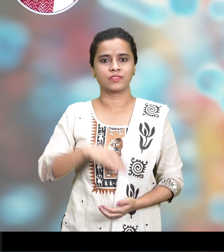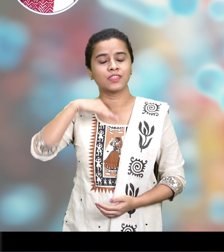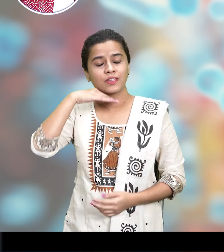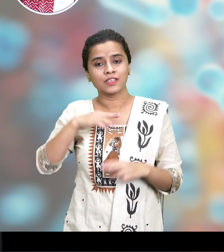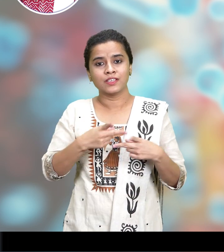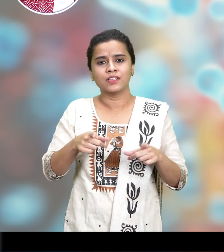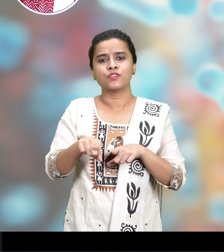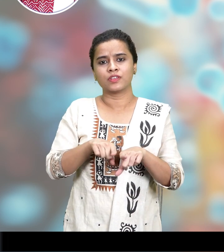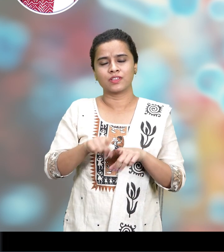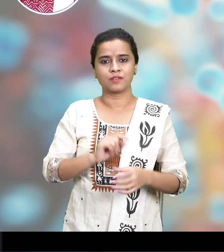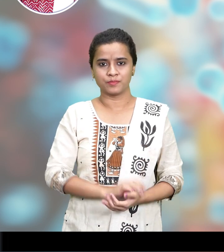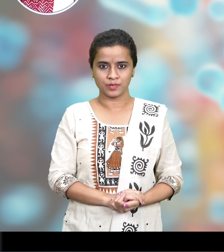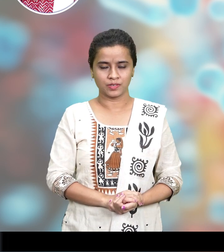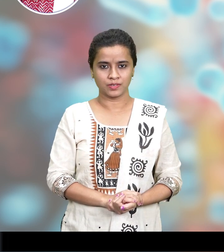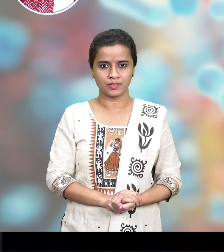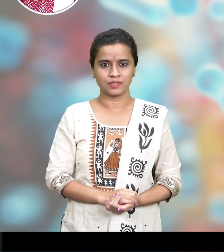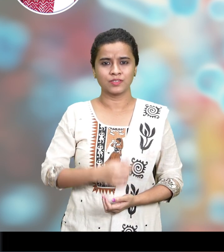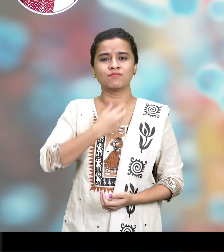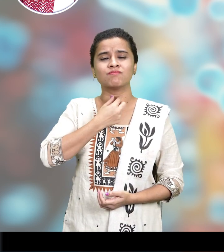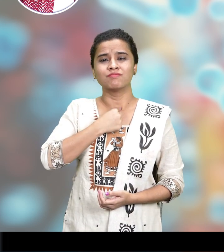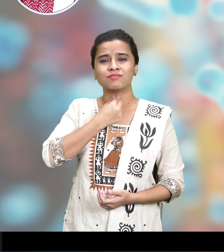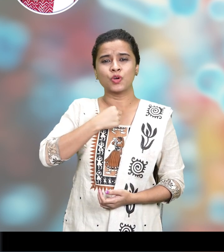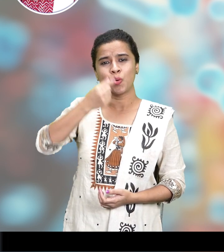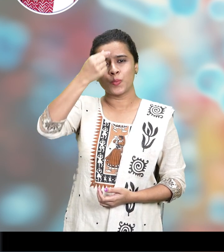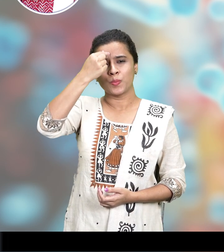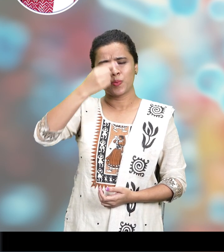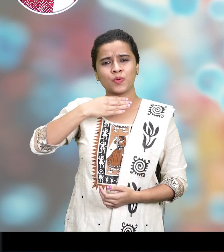Diseases like typhoid fever,